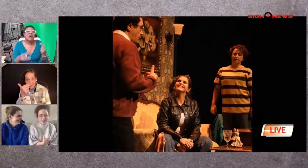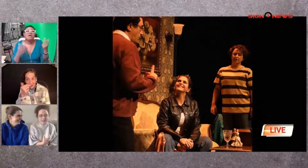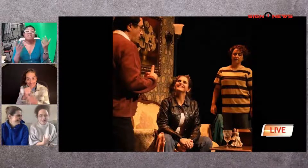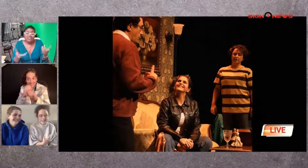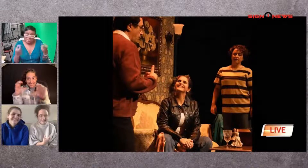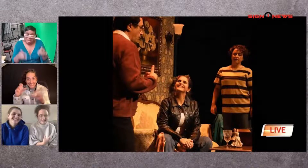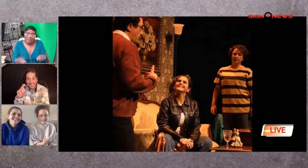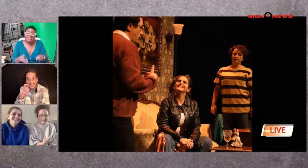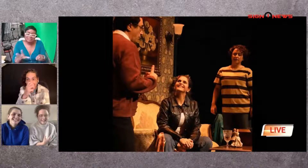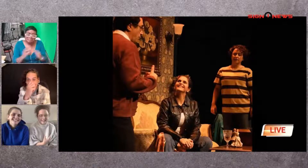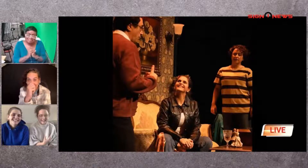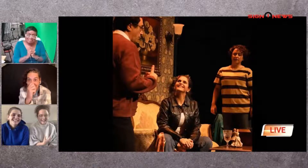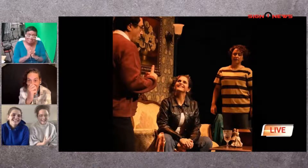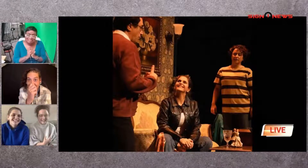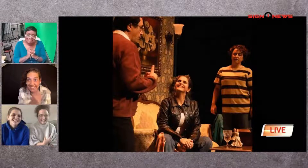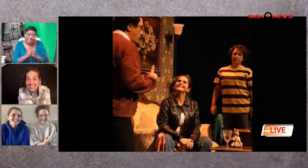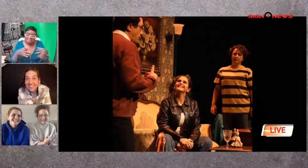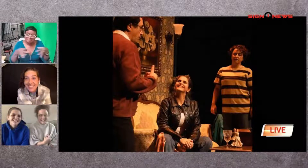So